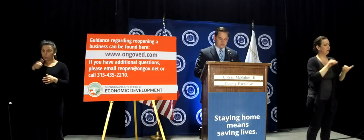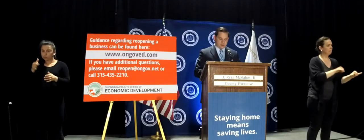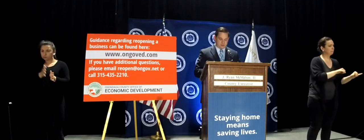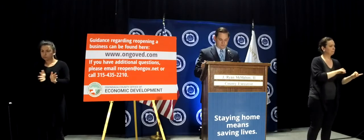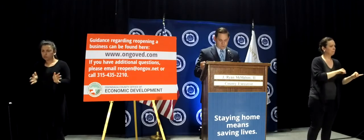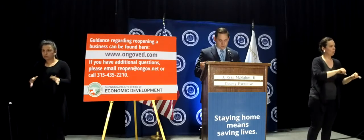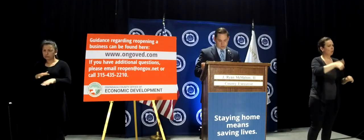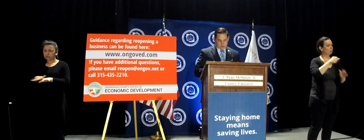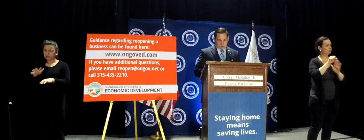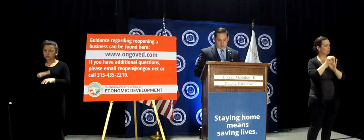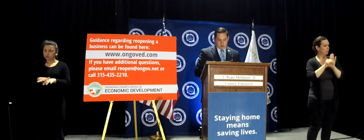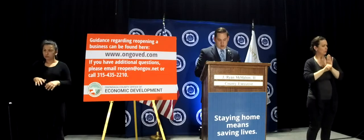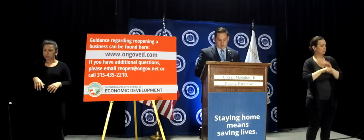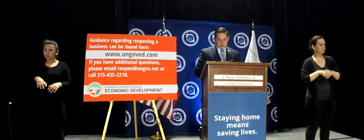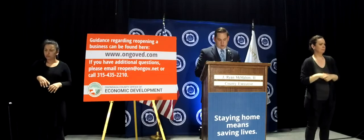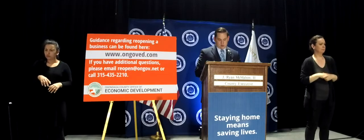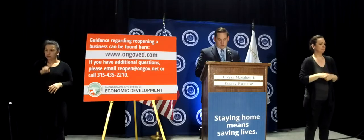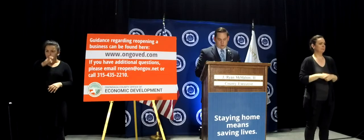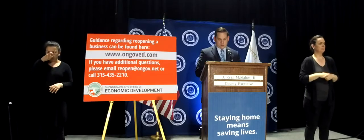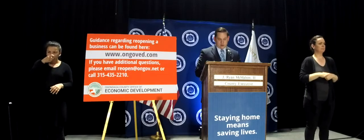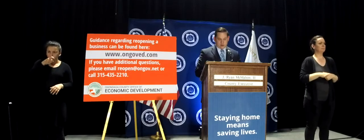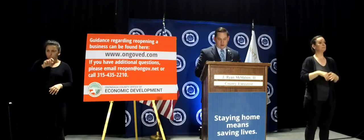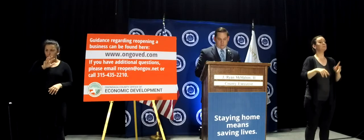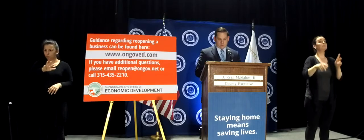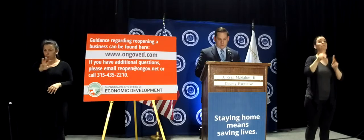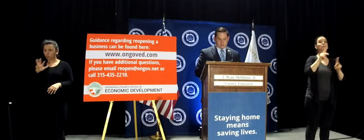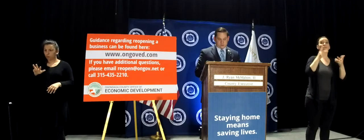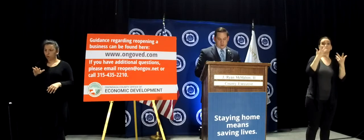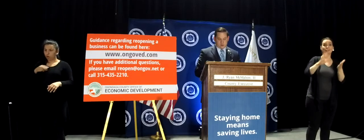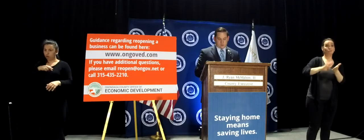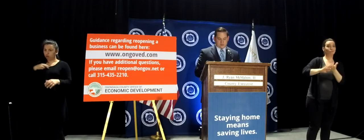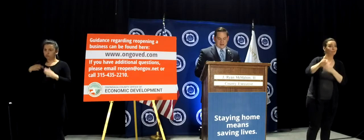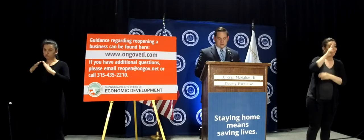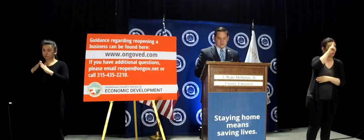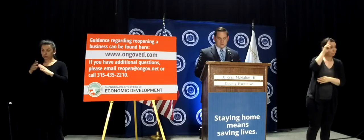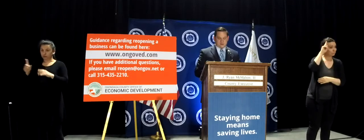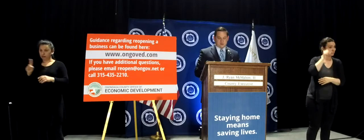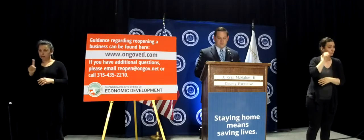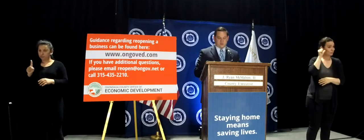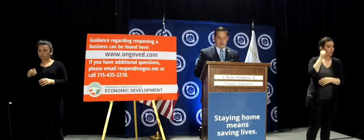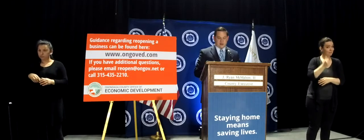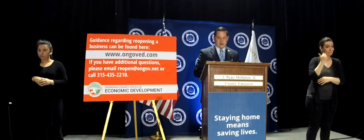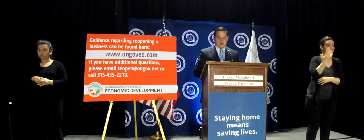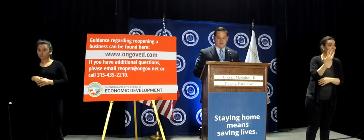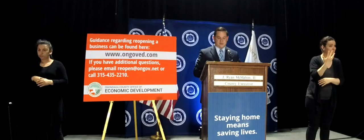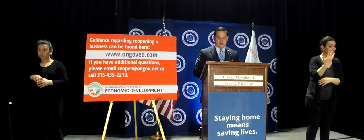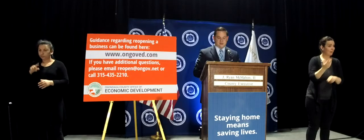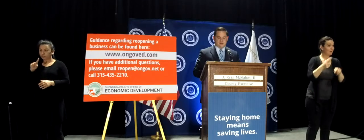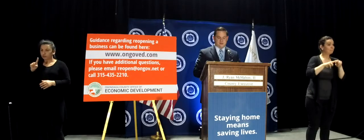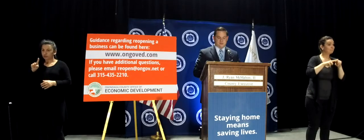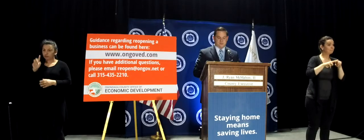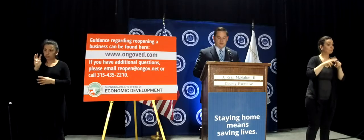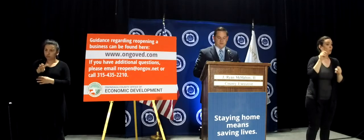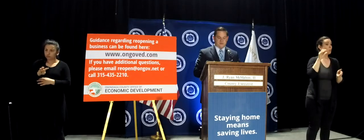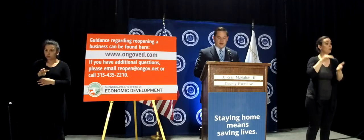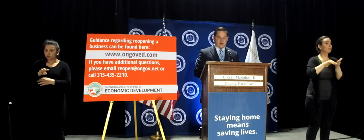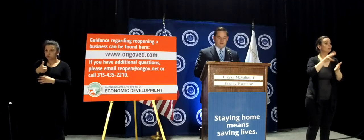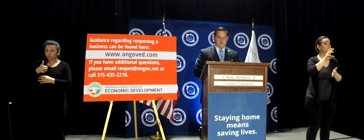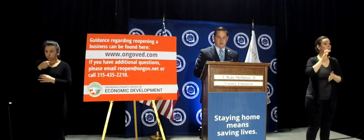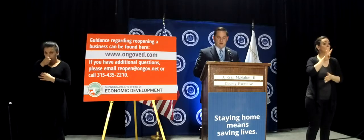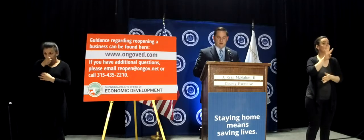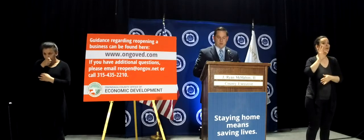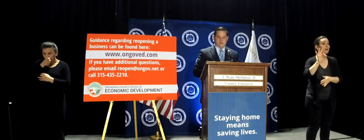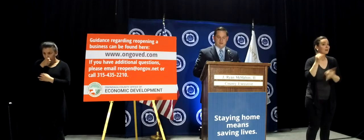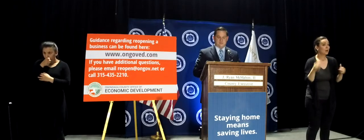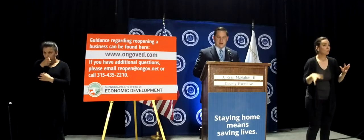from yesterday. So looking at our numbers, 1,649 positive cases, that's up